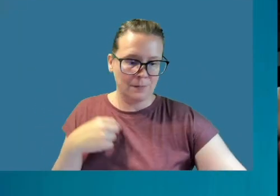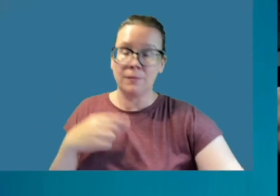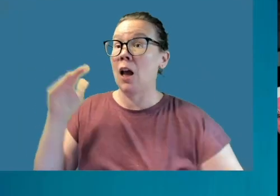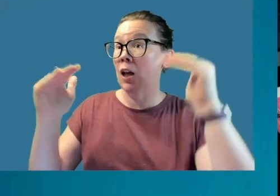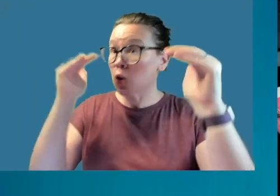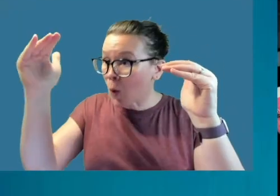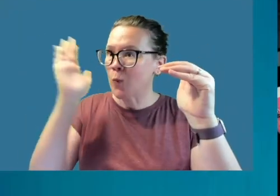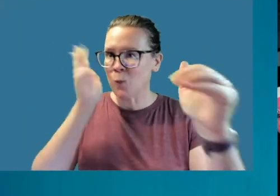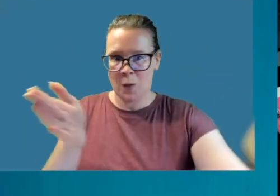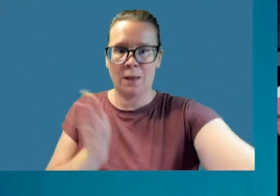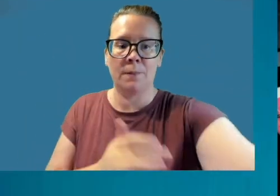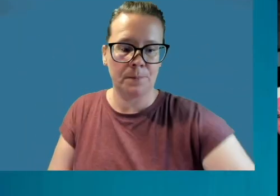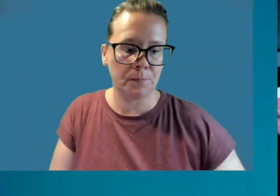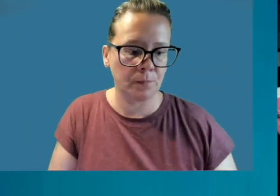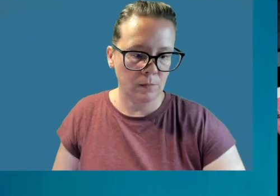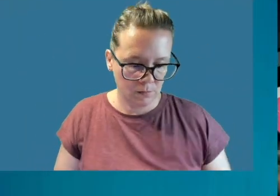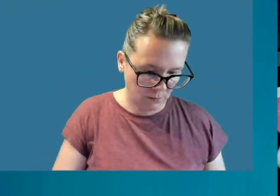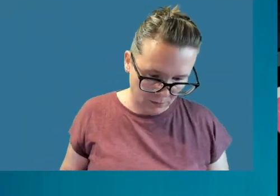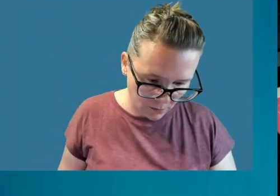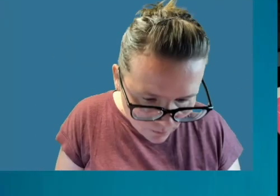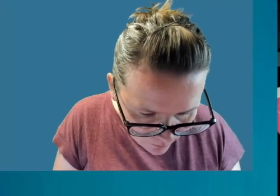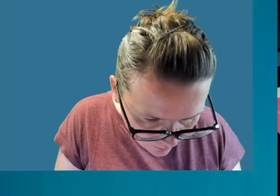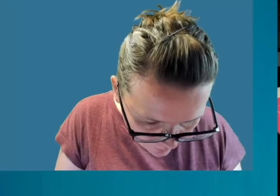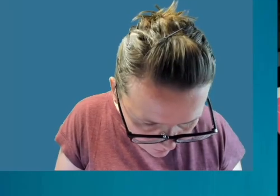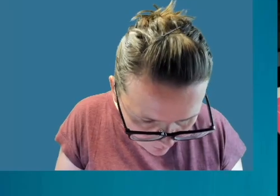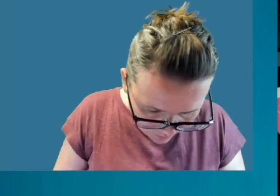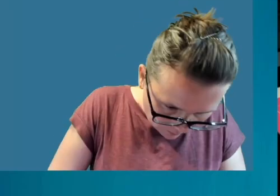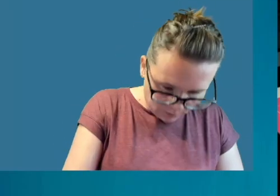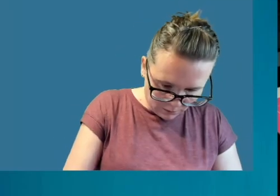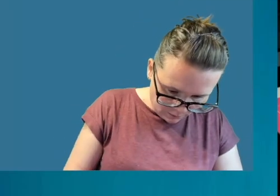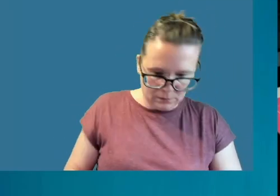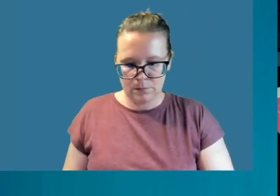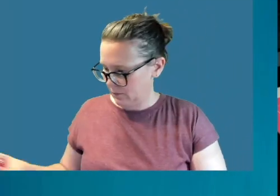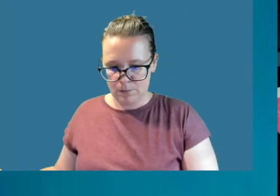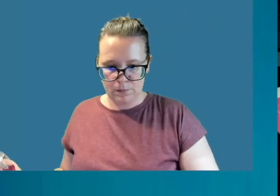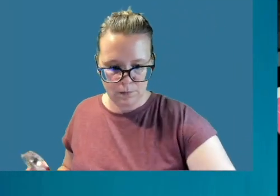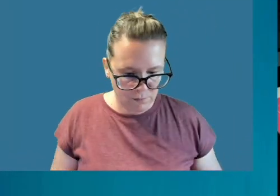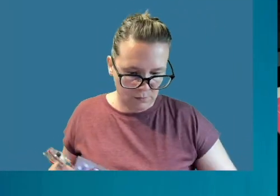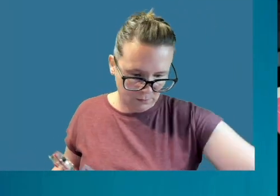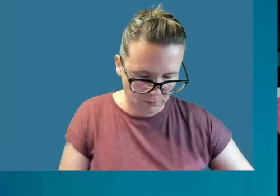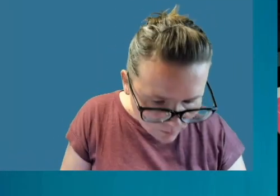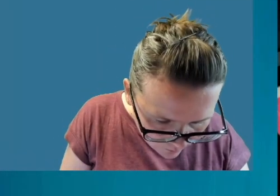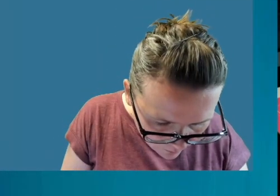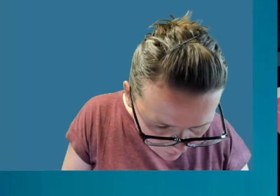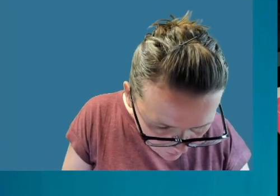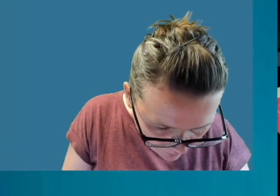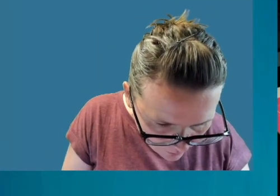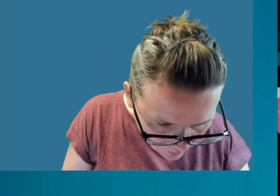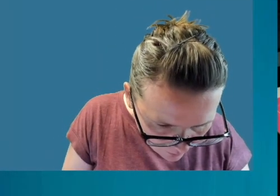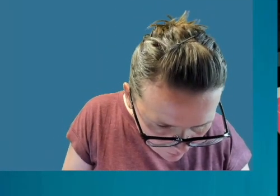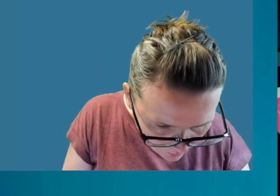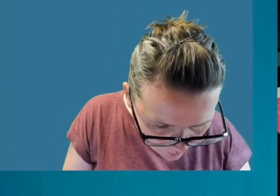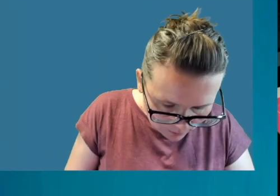you. So an adult is going to trim the block along the dashed lines with a